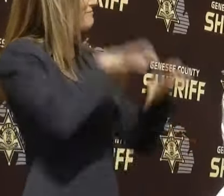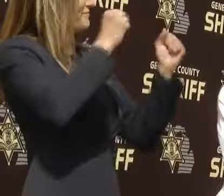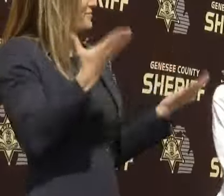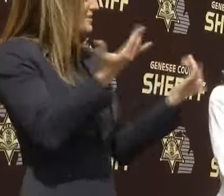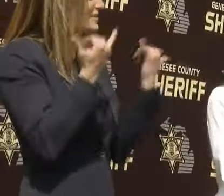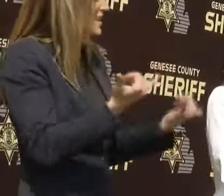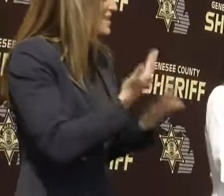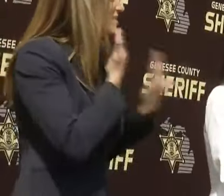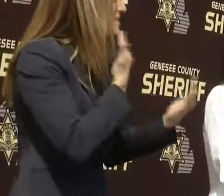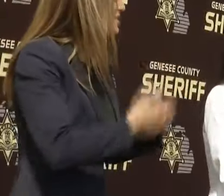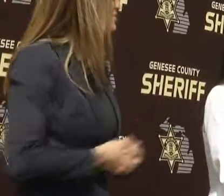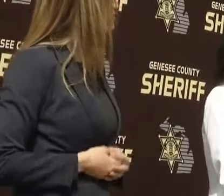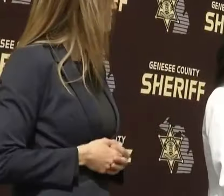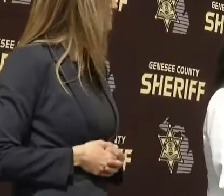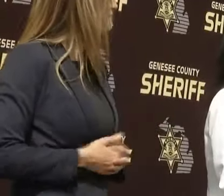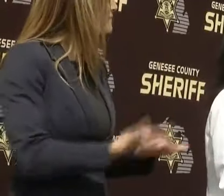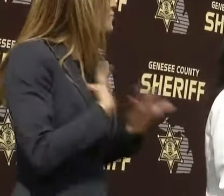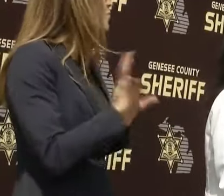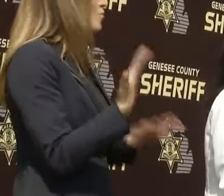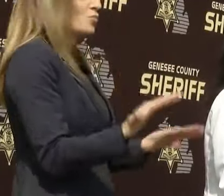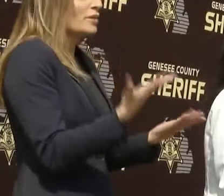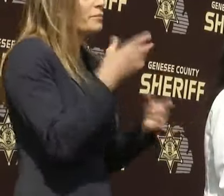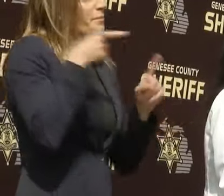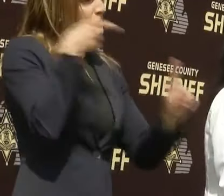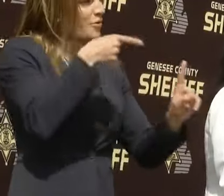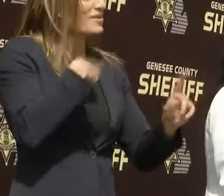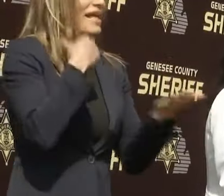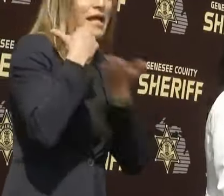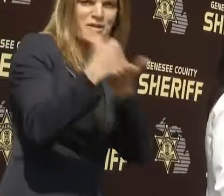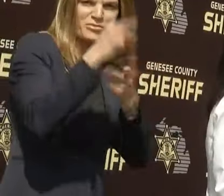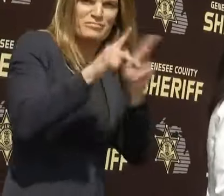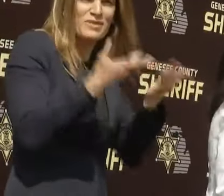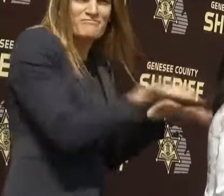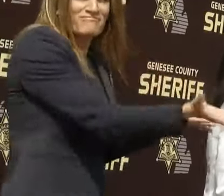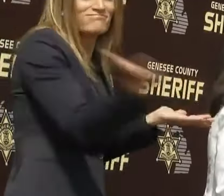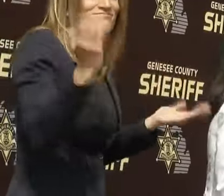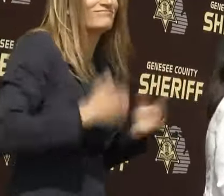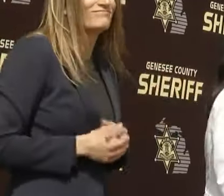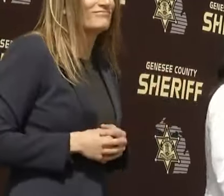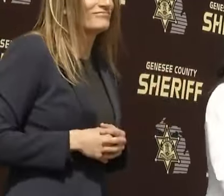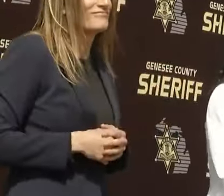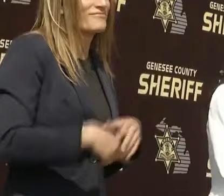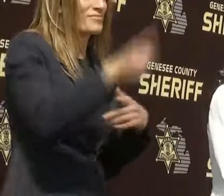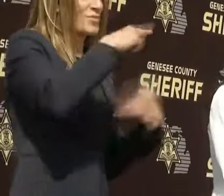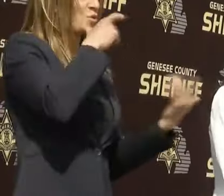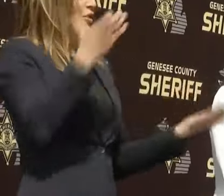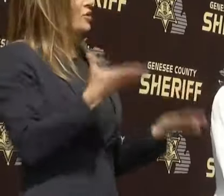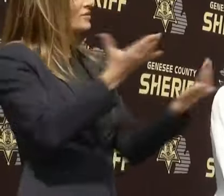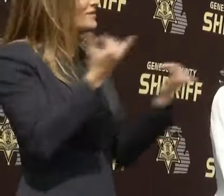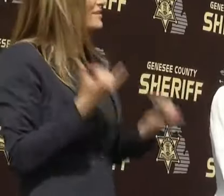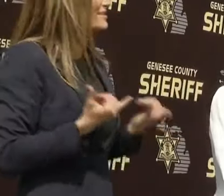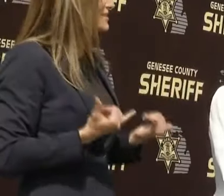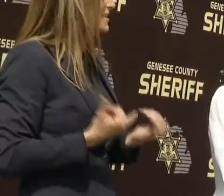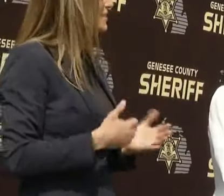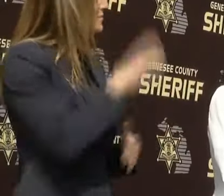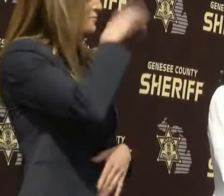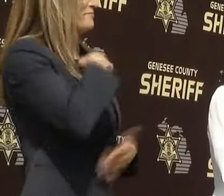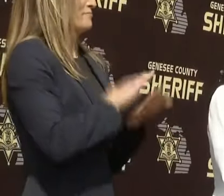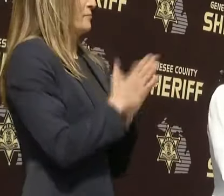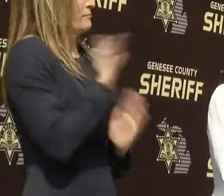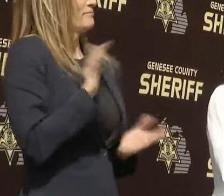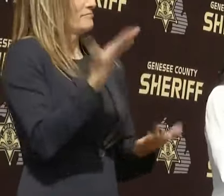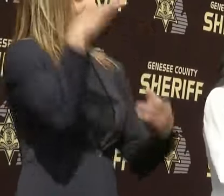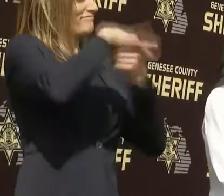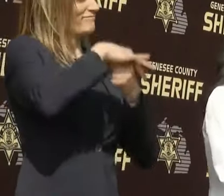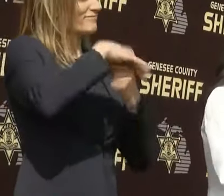thing together so that we can help as many people as possible. And for a bunch of us who are here today, you know, when we ran for office, we